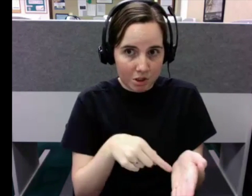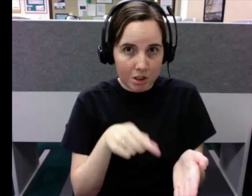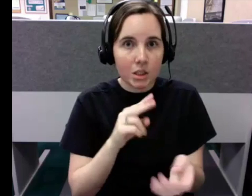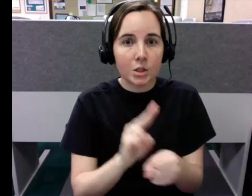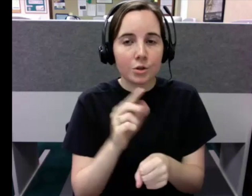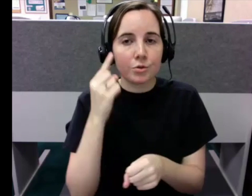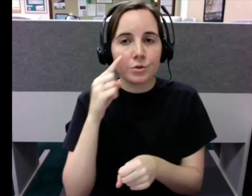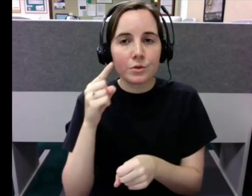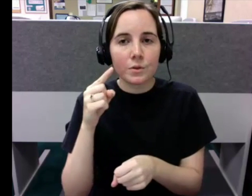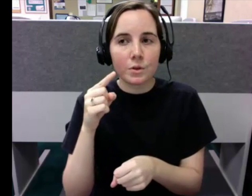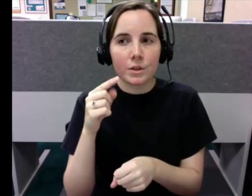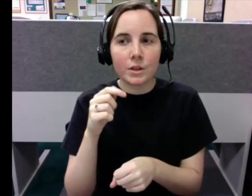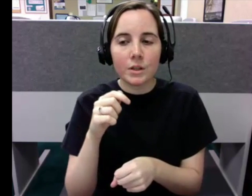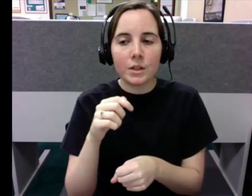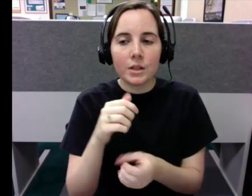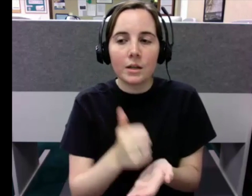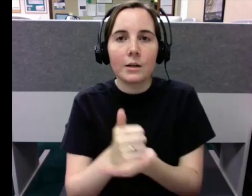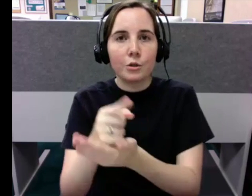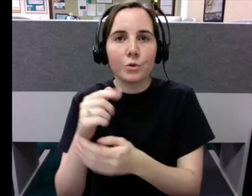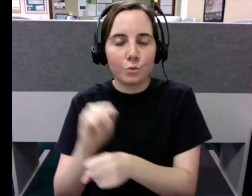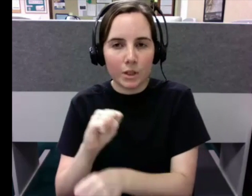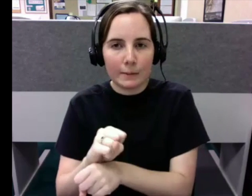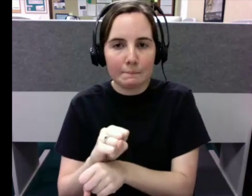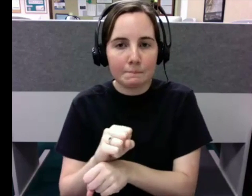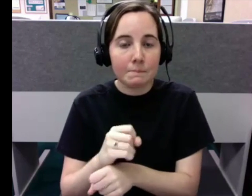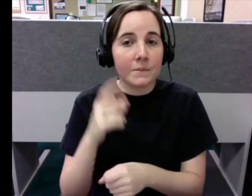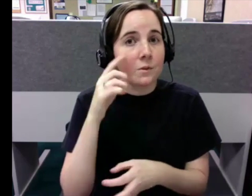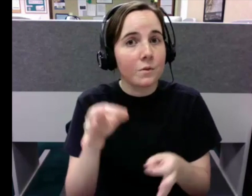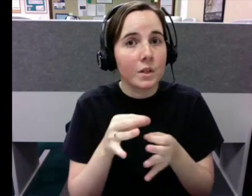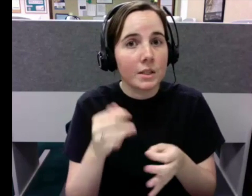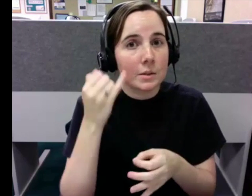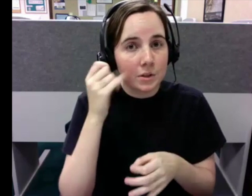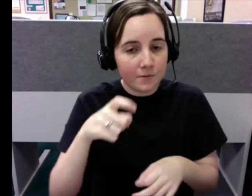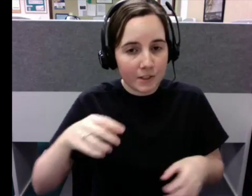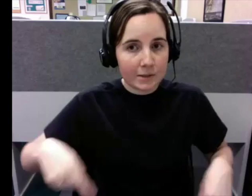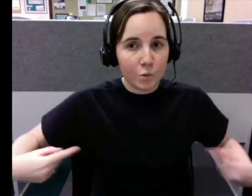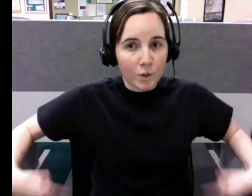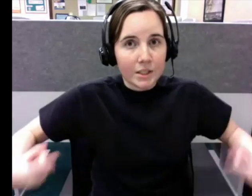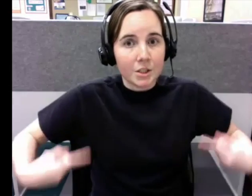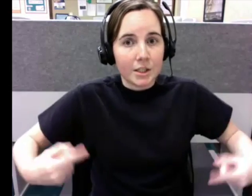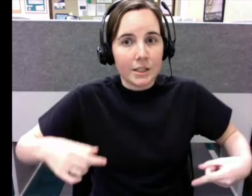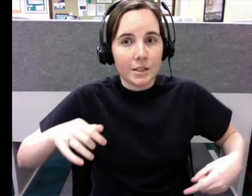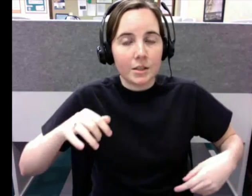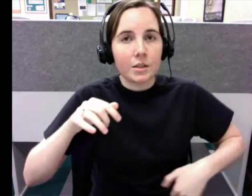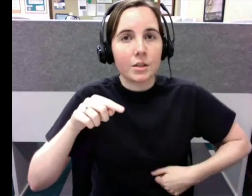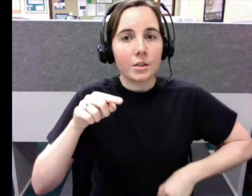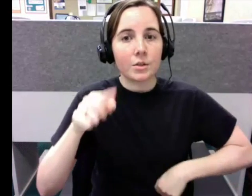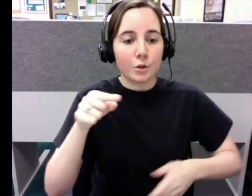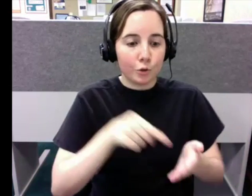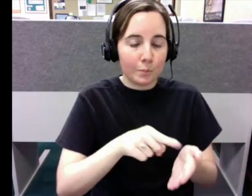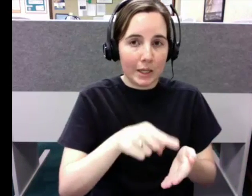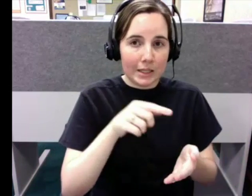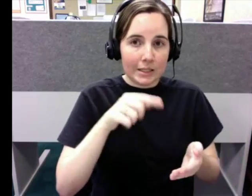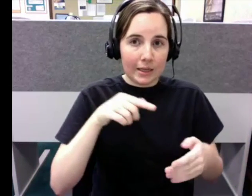For example, if you need a wheelchair, the wages you use to pay for the wheelchair don't count as income when we decide if you